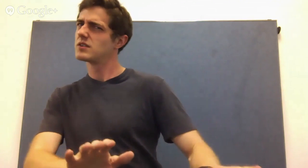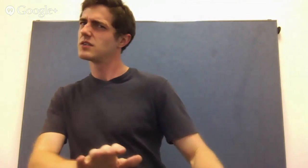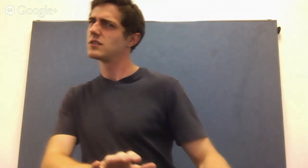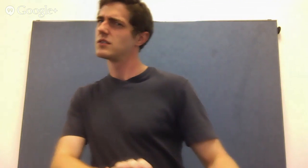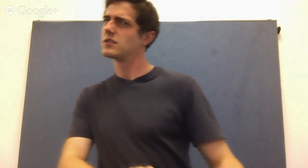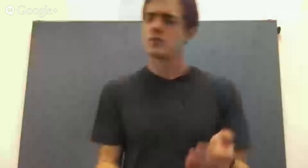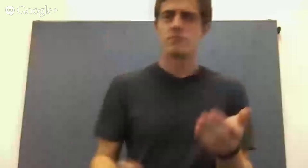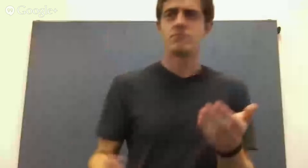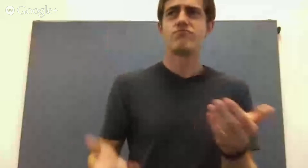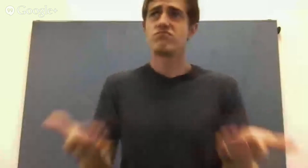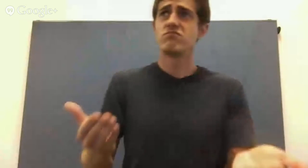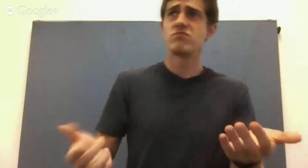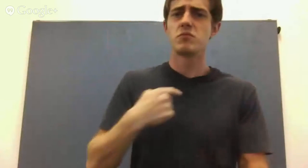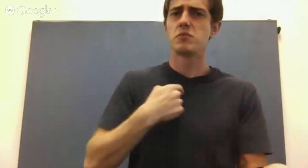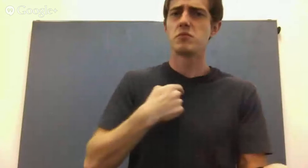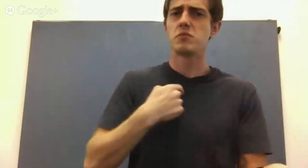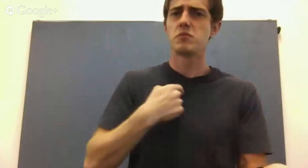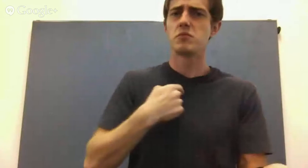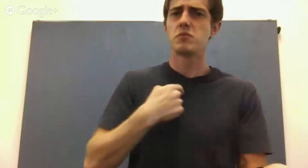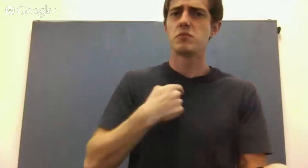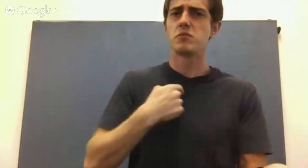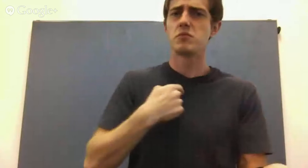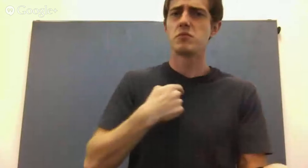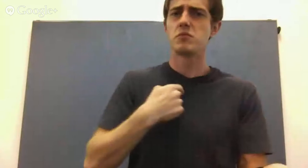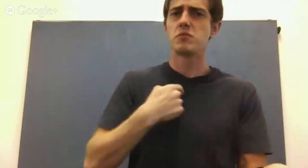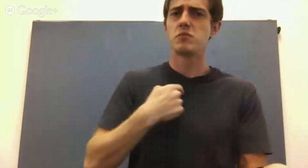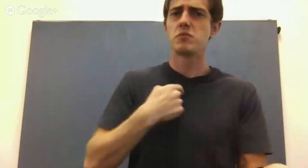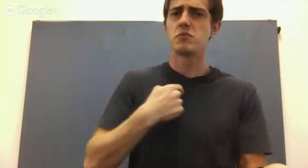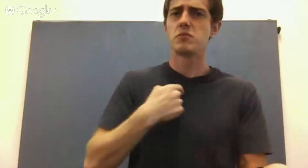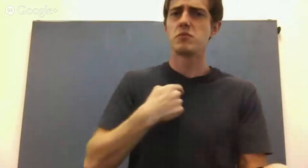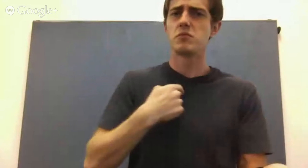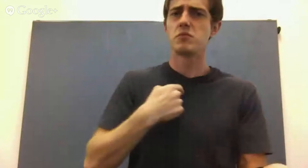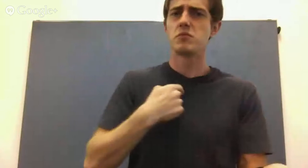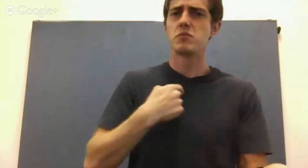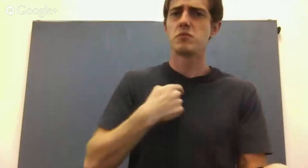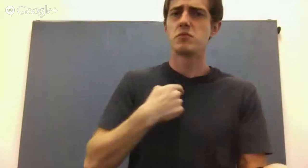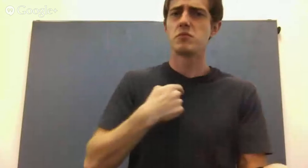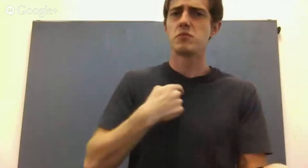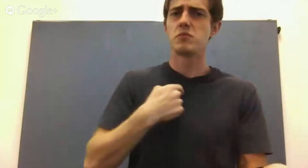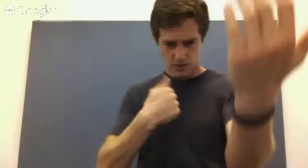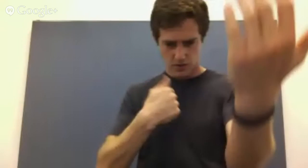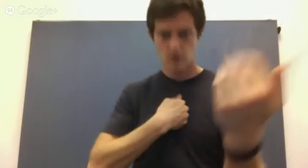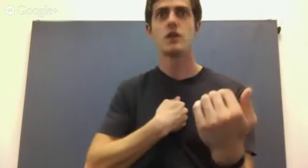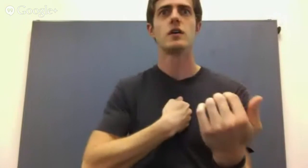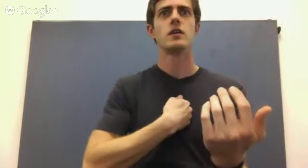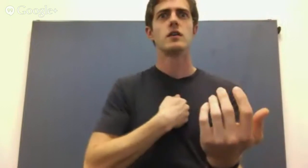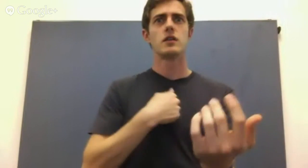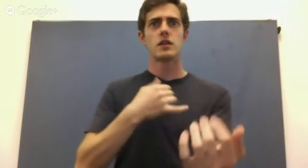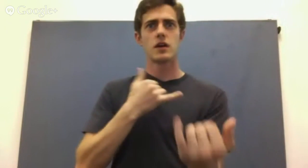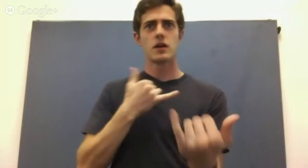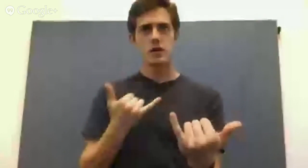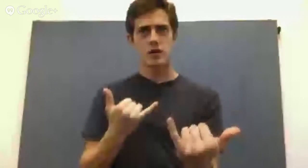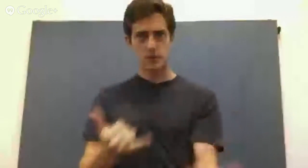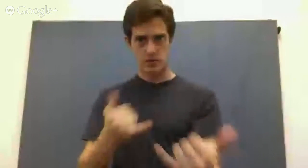Oh, and people say I'm error. I see my soul in the mirror. Now you feel